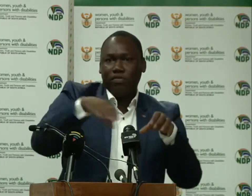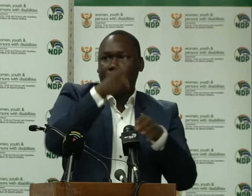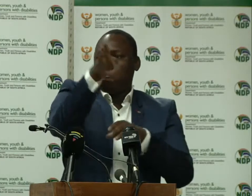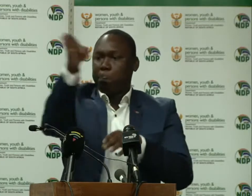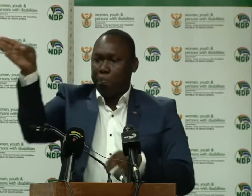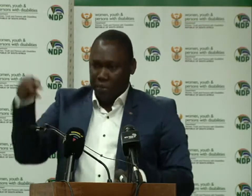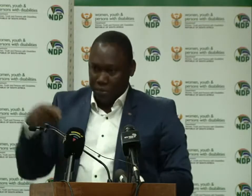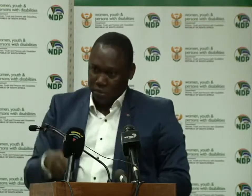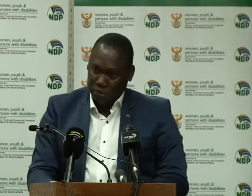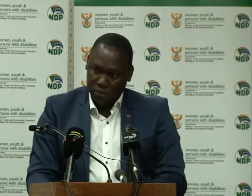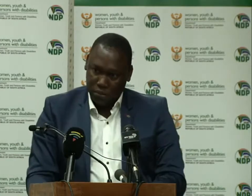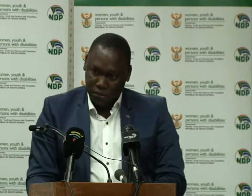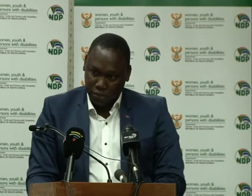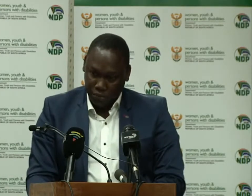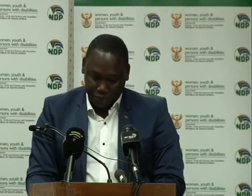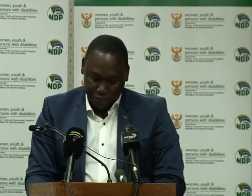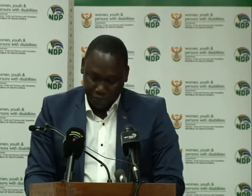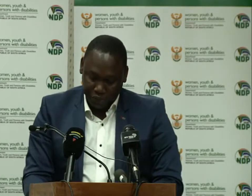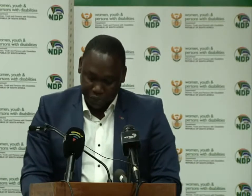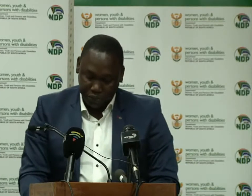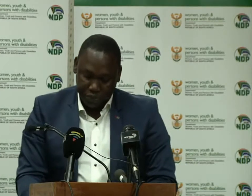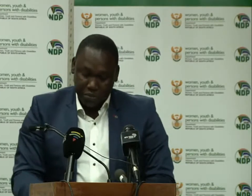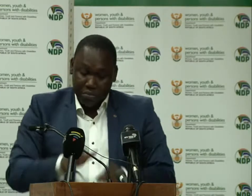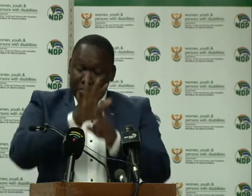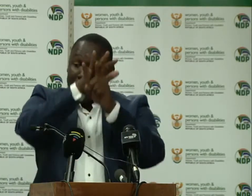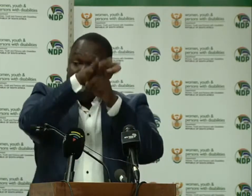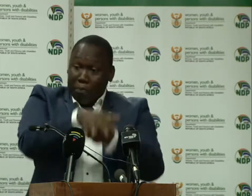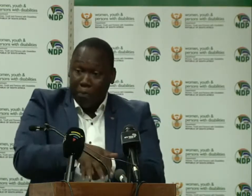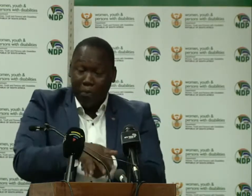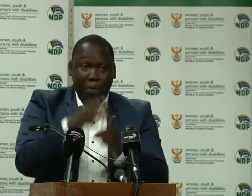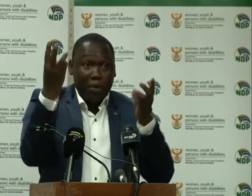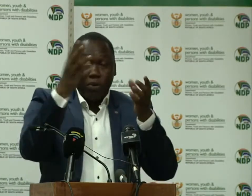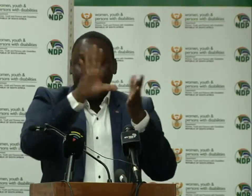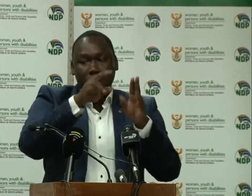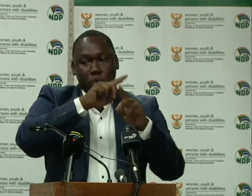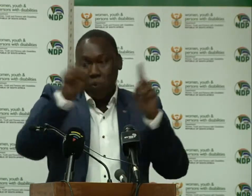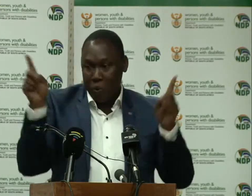sure that the public is aware of what's happening.